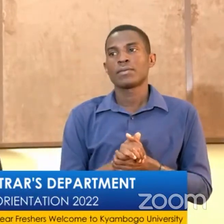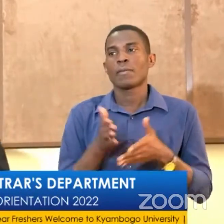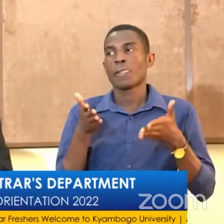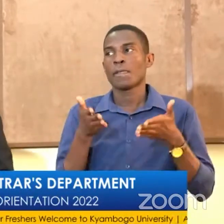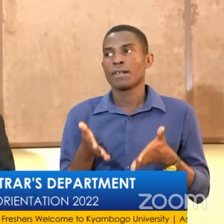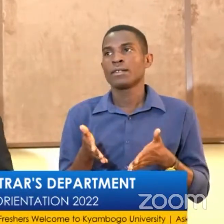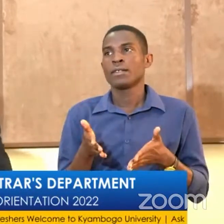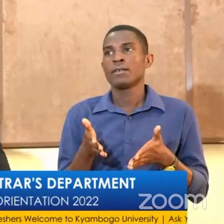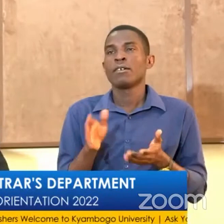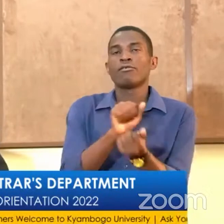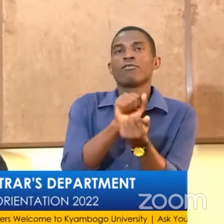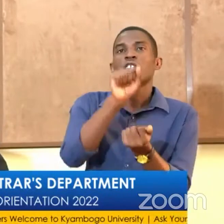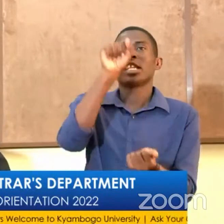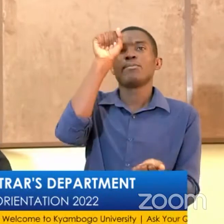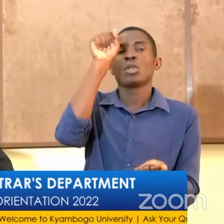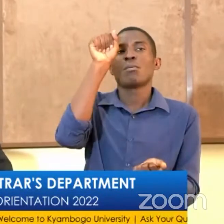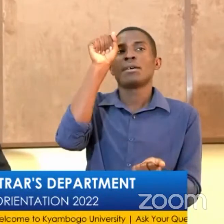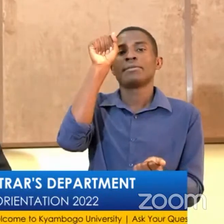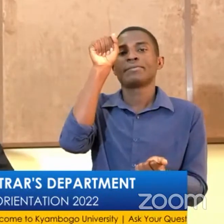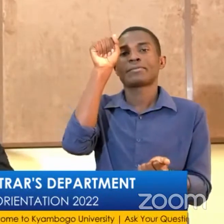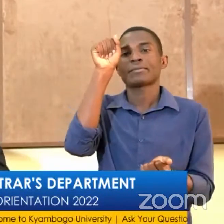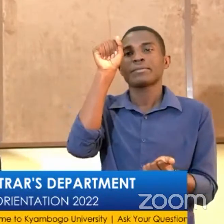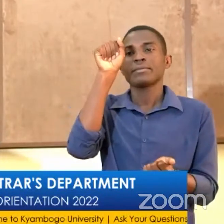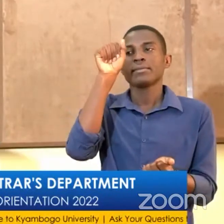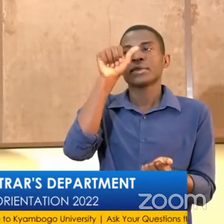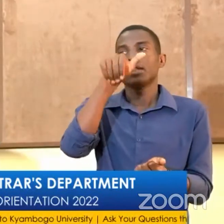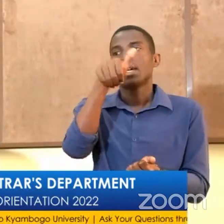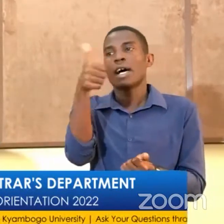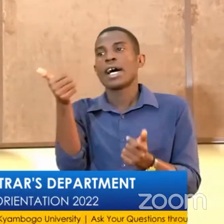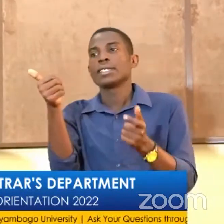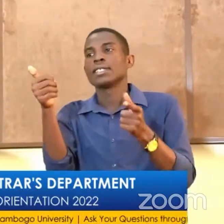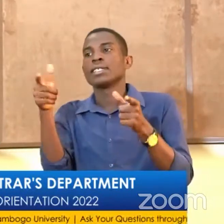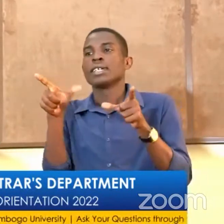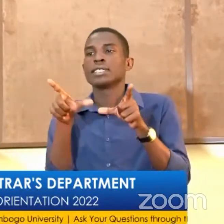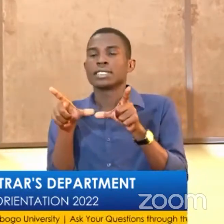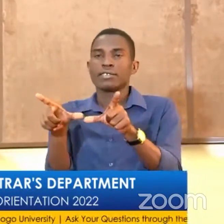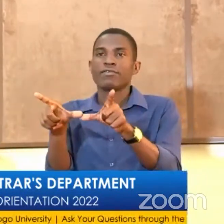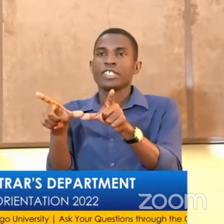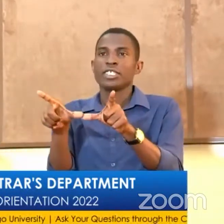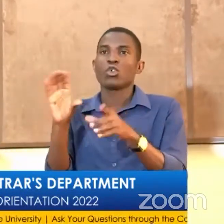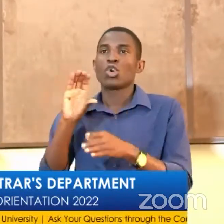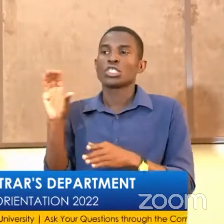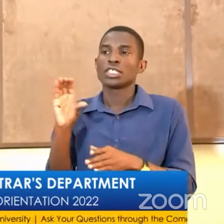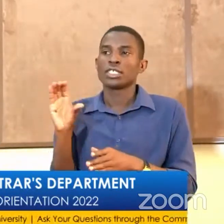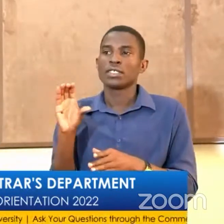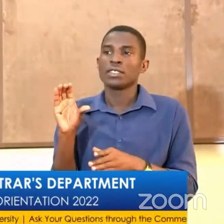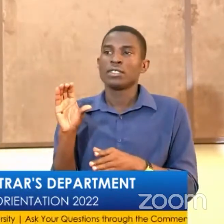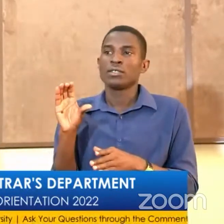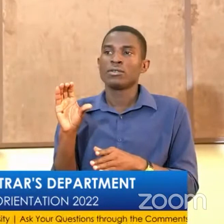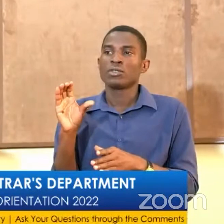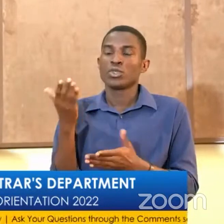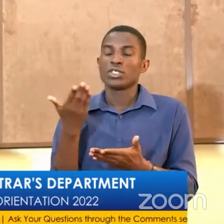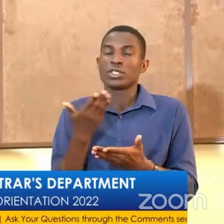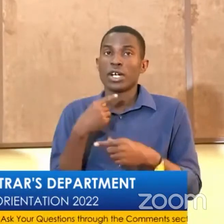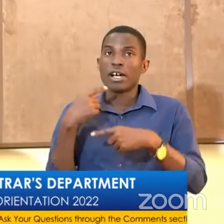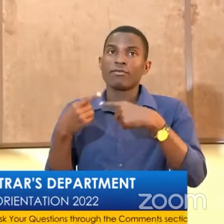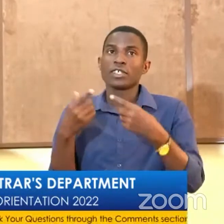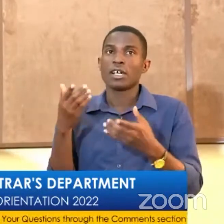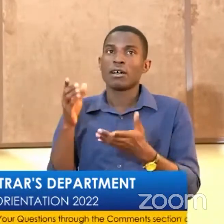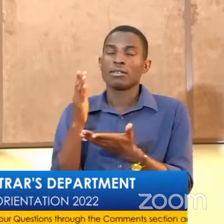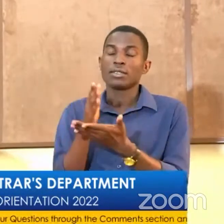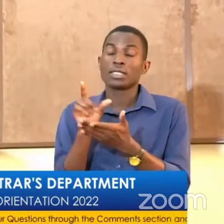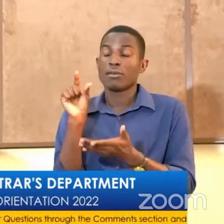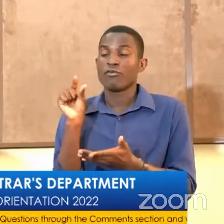Now, for the diploma and certificate courses, because we still have some certificate courses